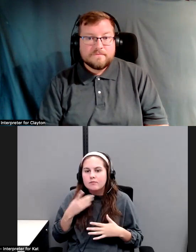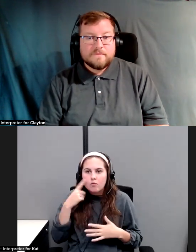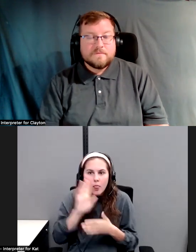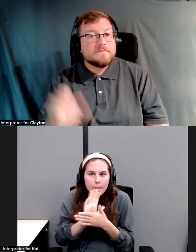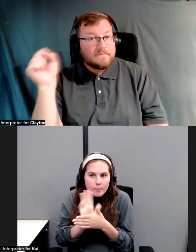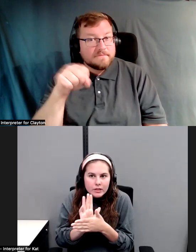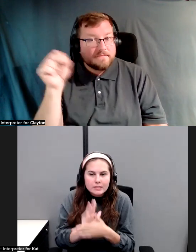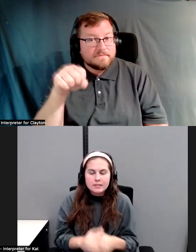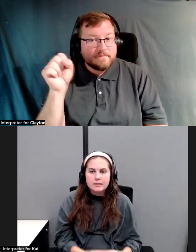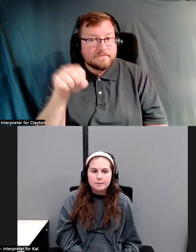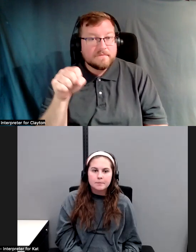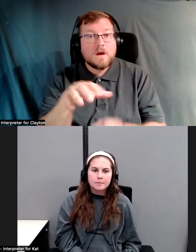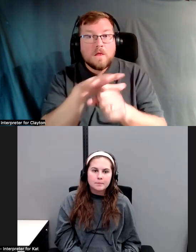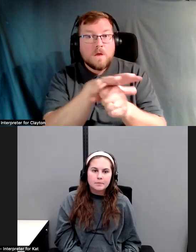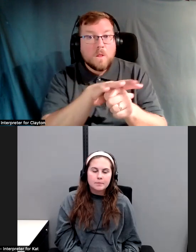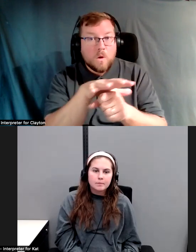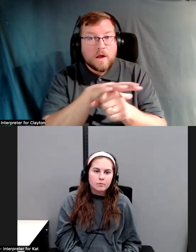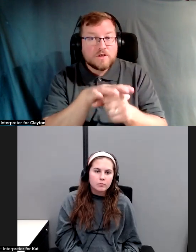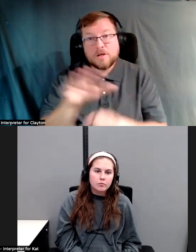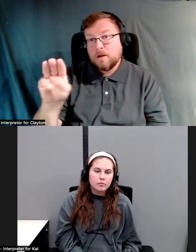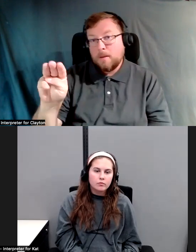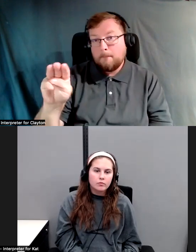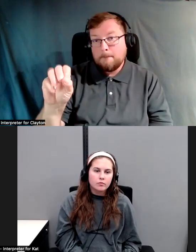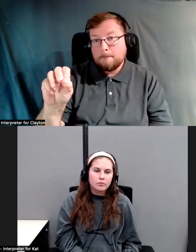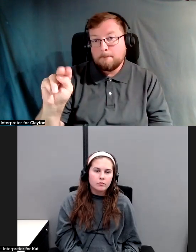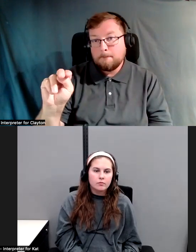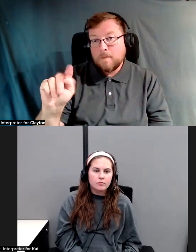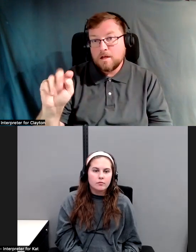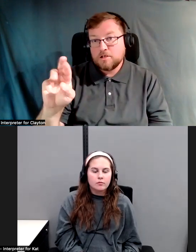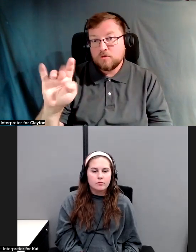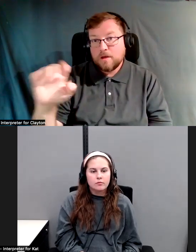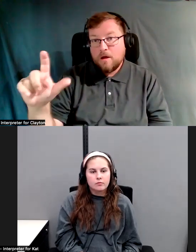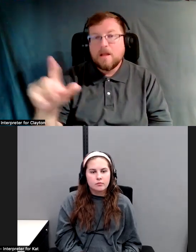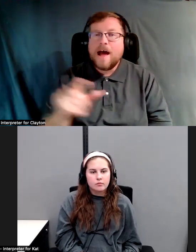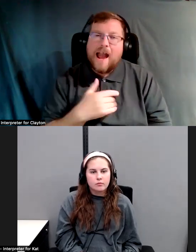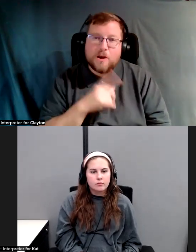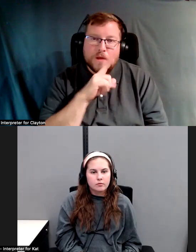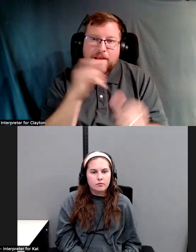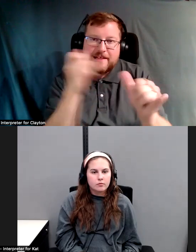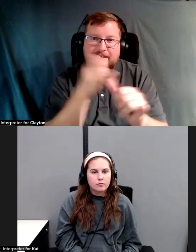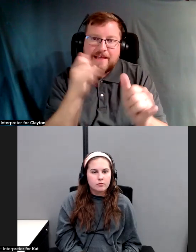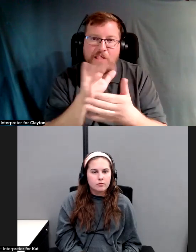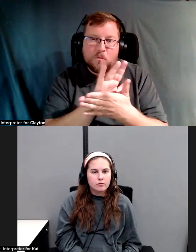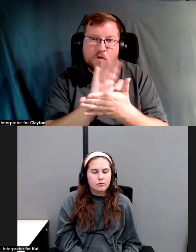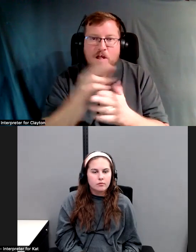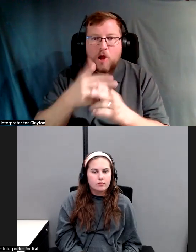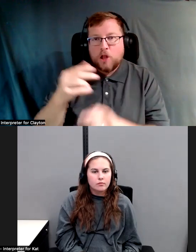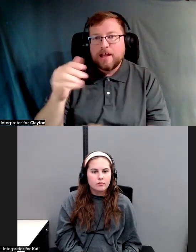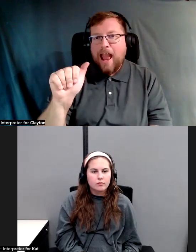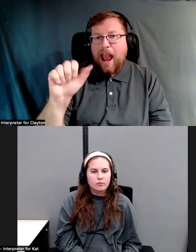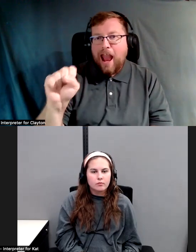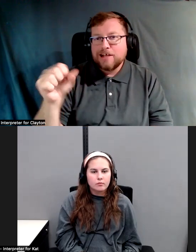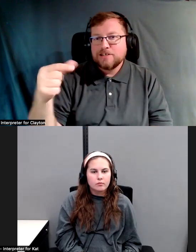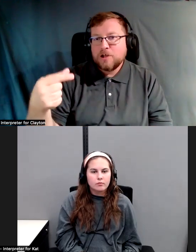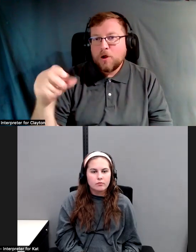Yeah, I mean, the location, I love going to Montreal. I filmed a cheesy movie called As Good as It Gets in Montreal,